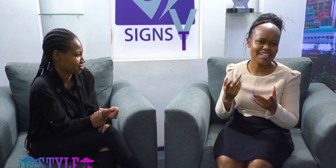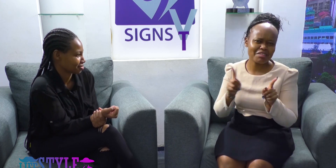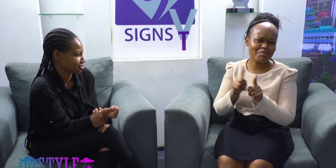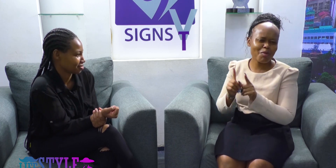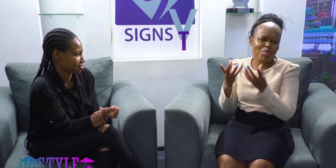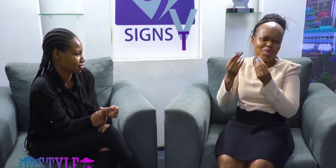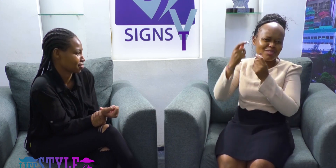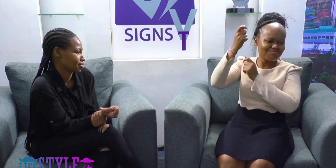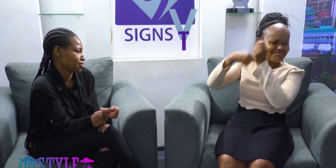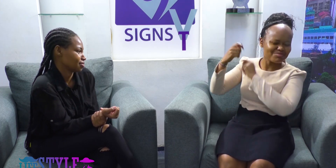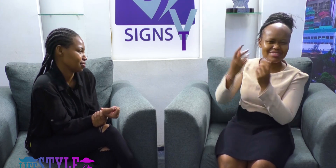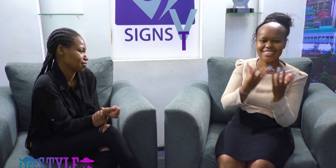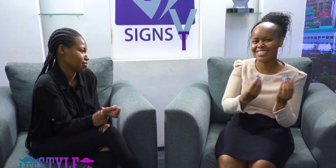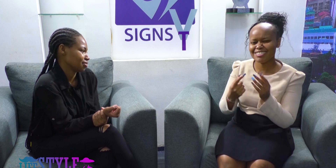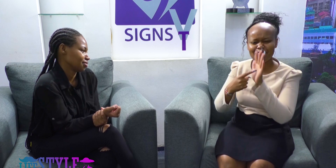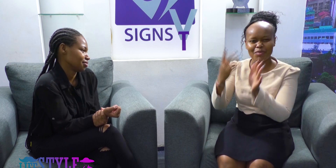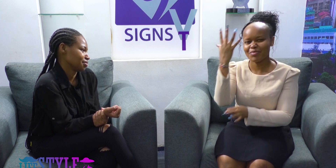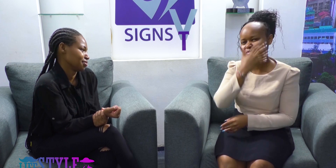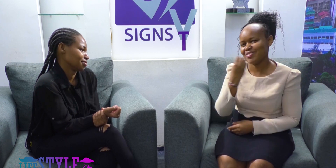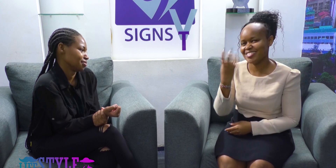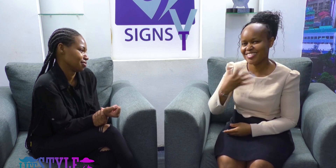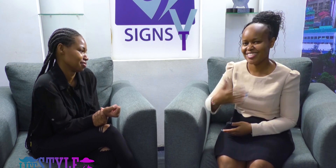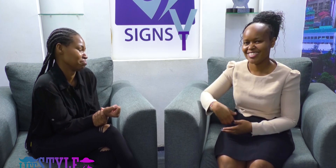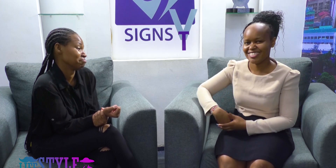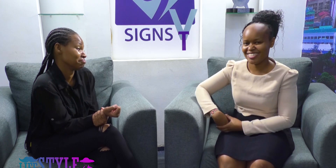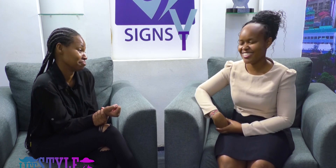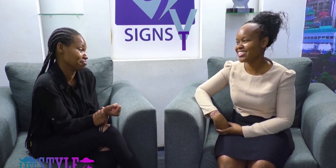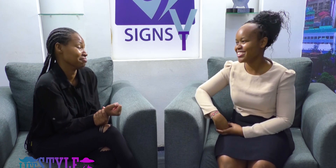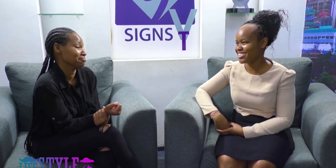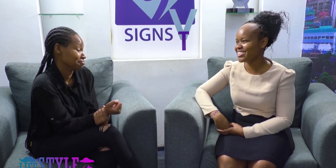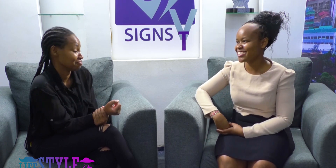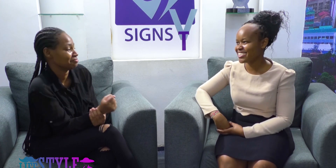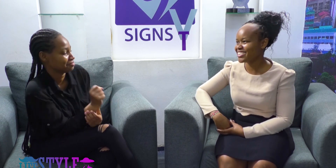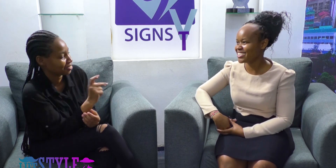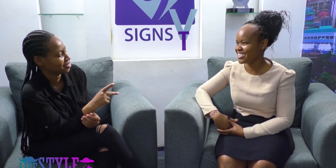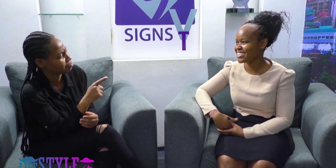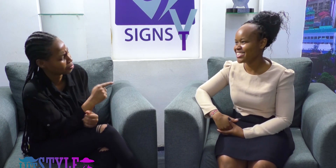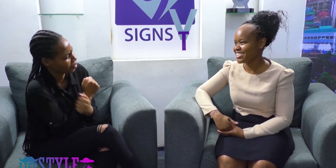and also it's fashionable and it's easier than doing braids, and one looks beautiful.